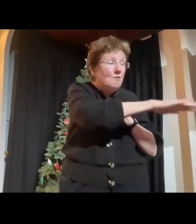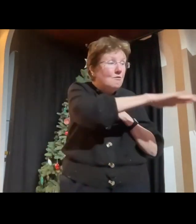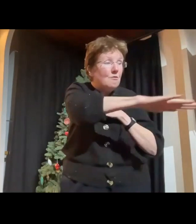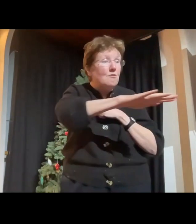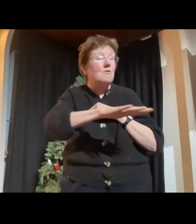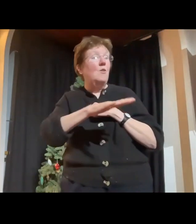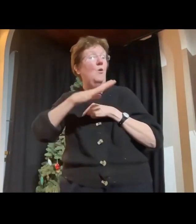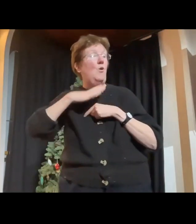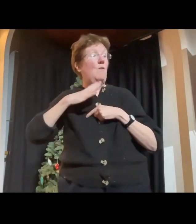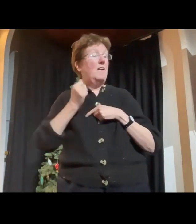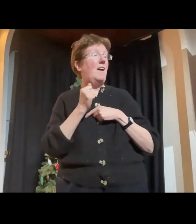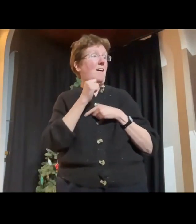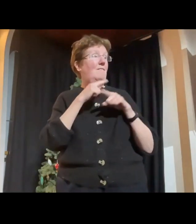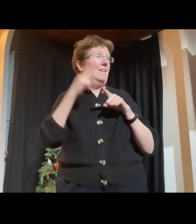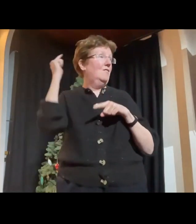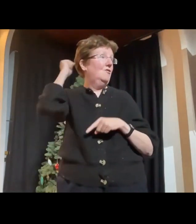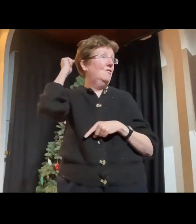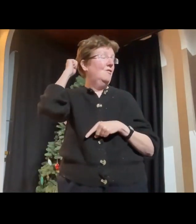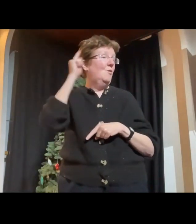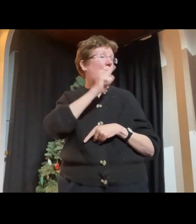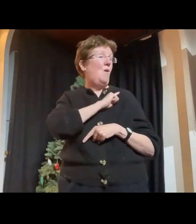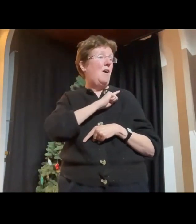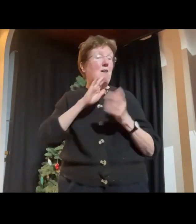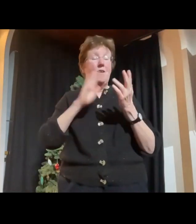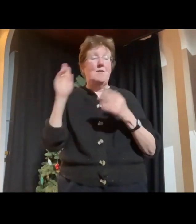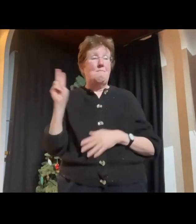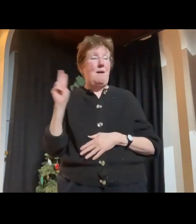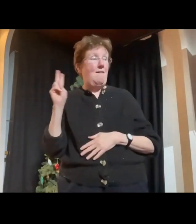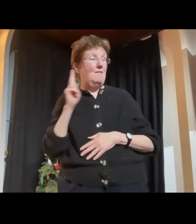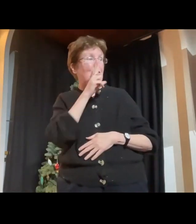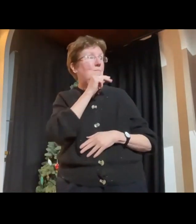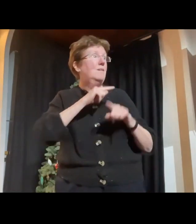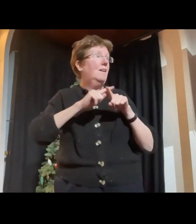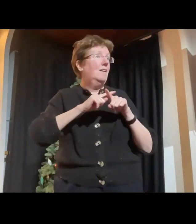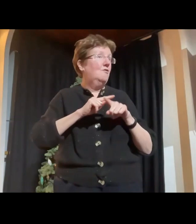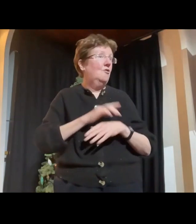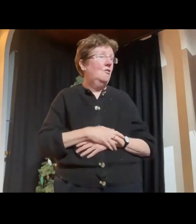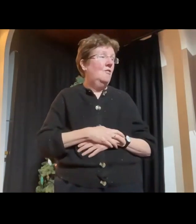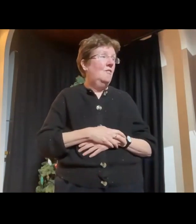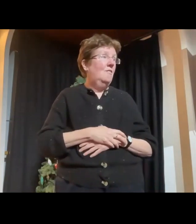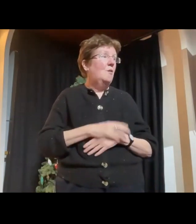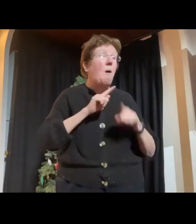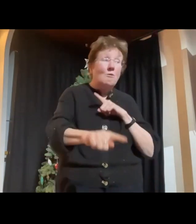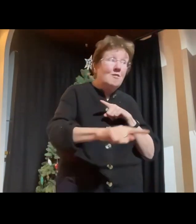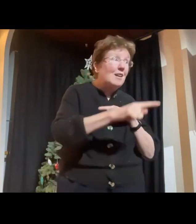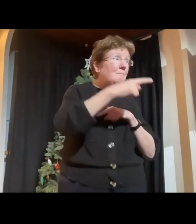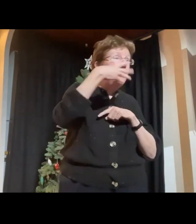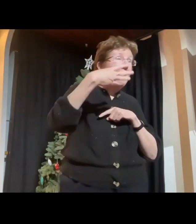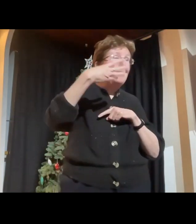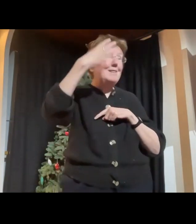English. But most children who already have English from the home environment, because often their parents speak English at